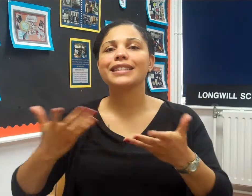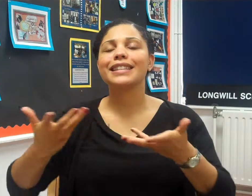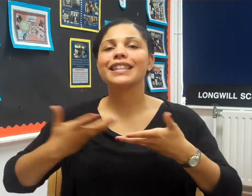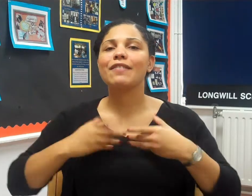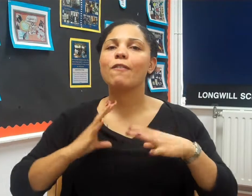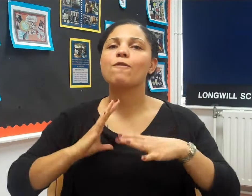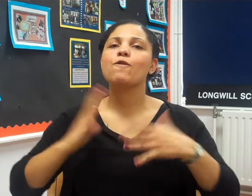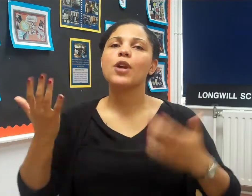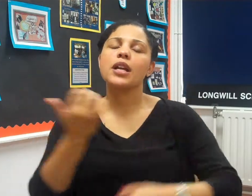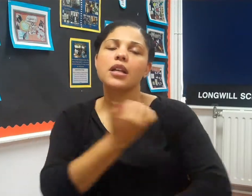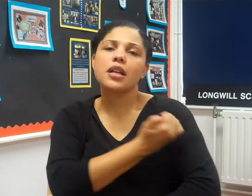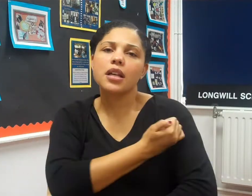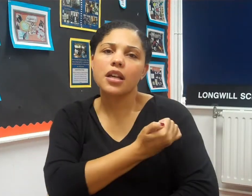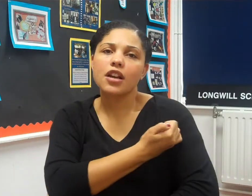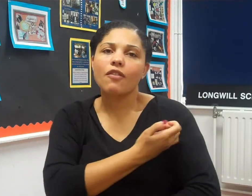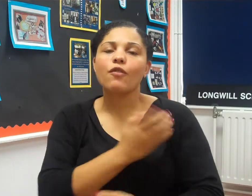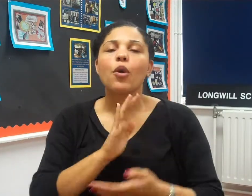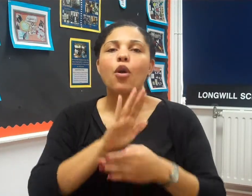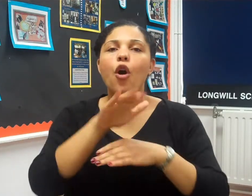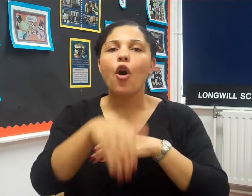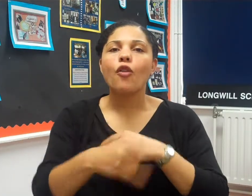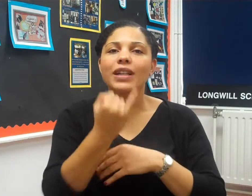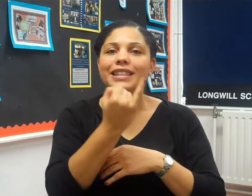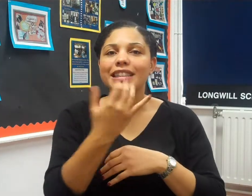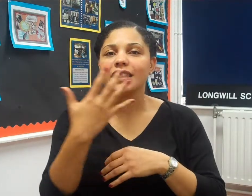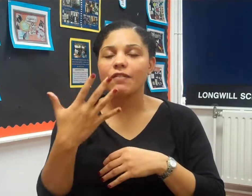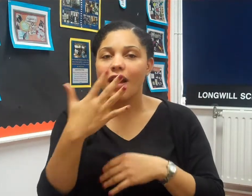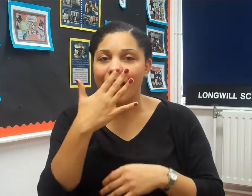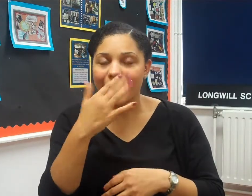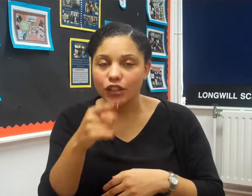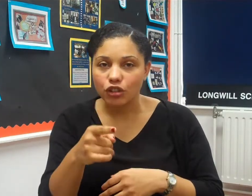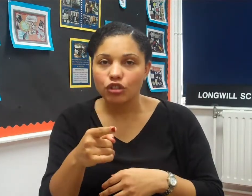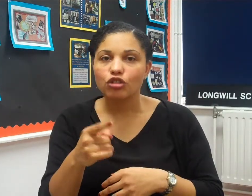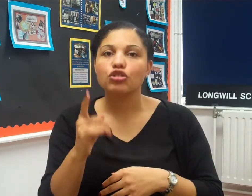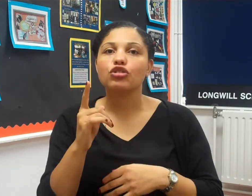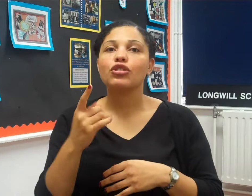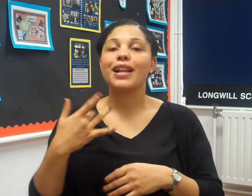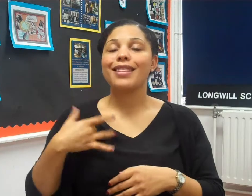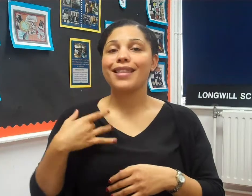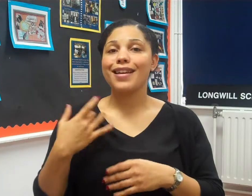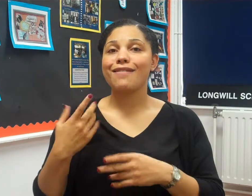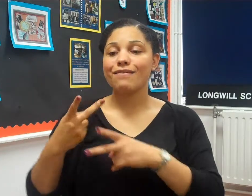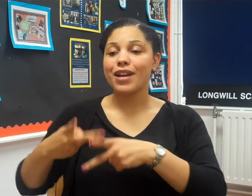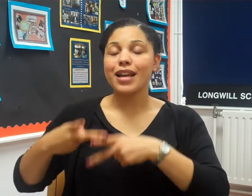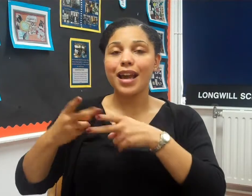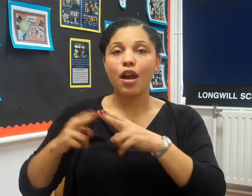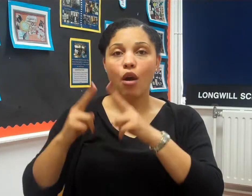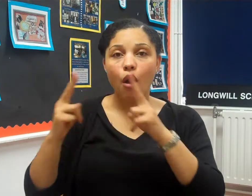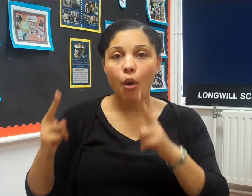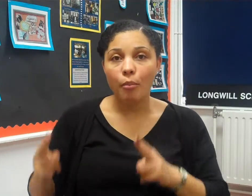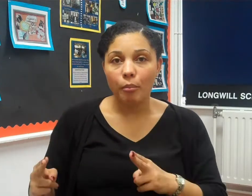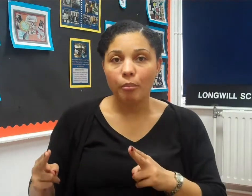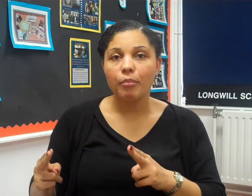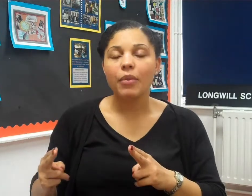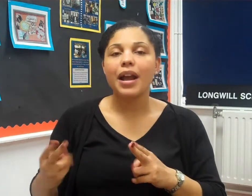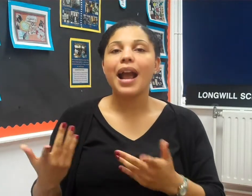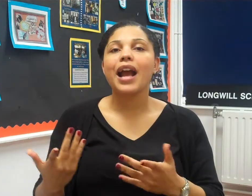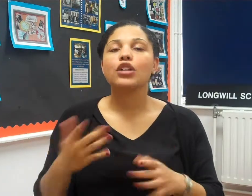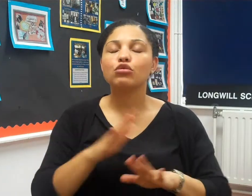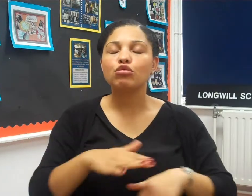vaccination to those 65 and over, pregnant women, people living in care homes, children aged 2 up to